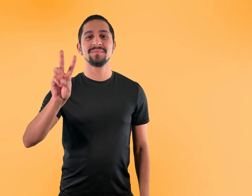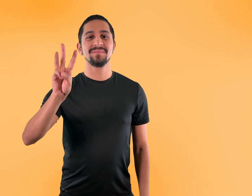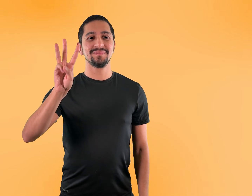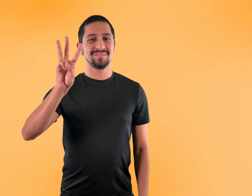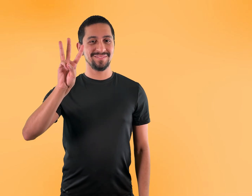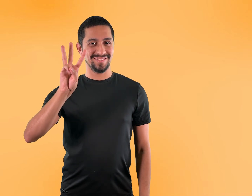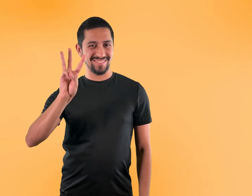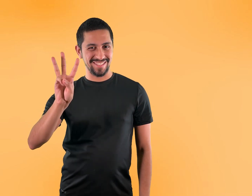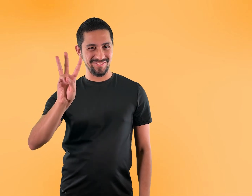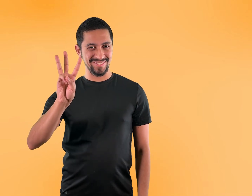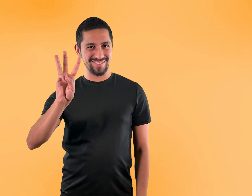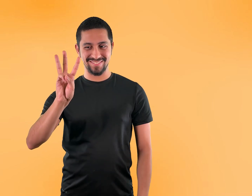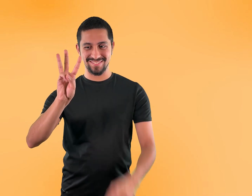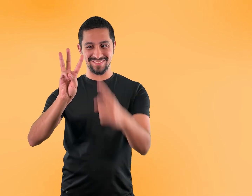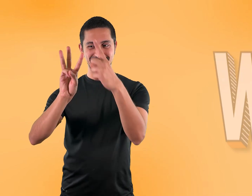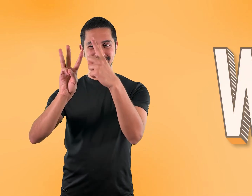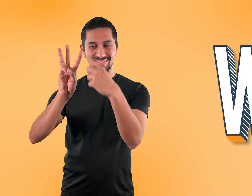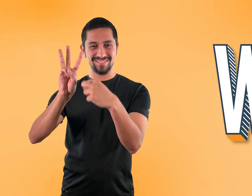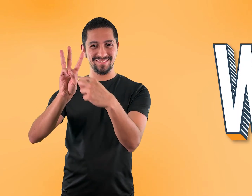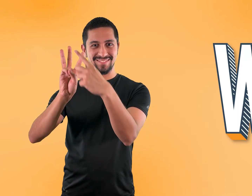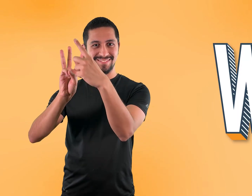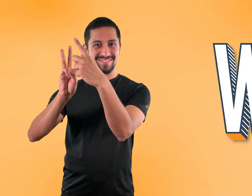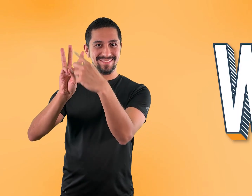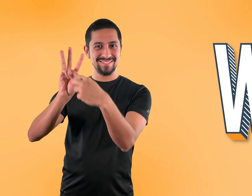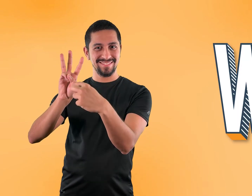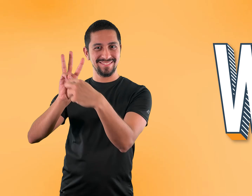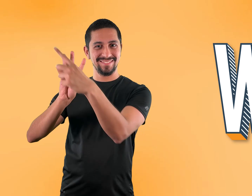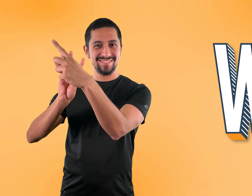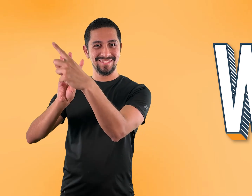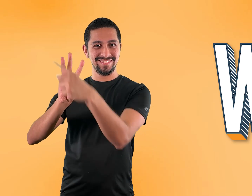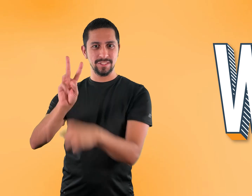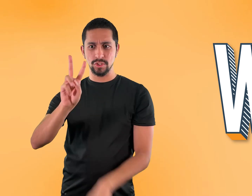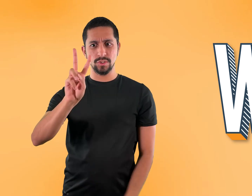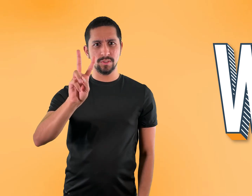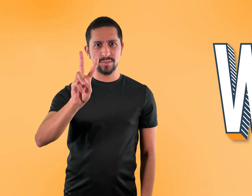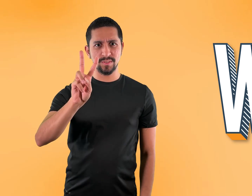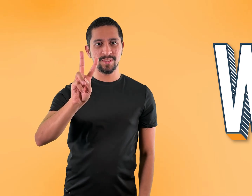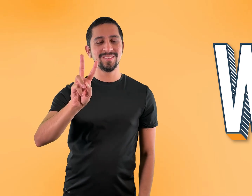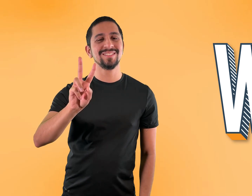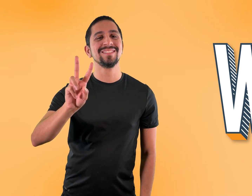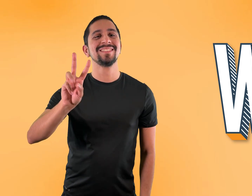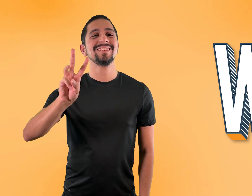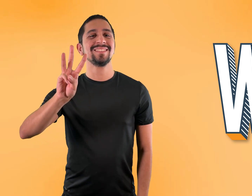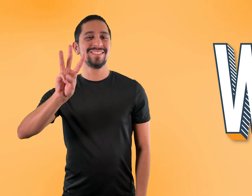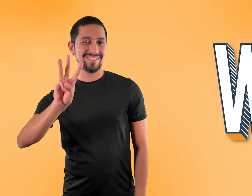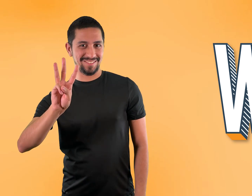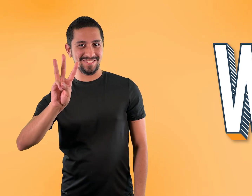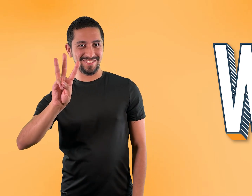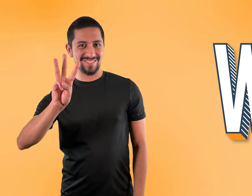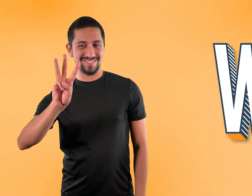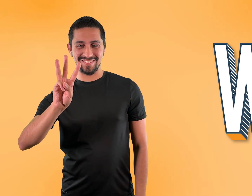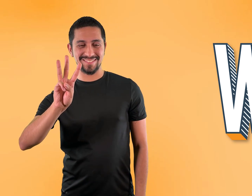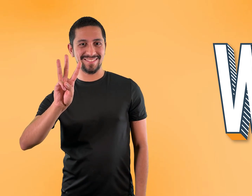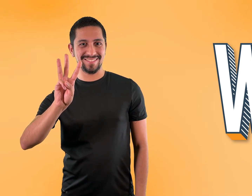we have… That's right, W. Instead of the two fingers for V, just add